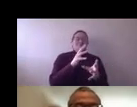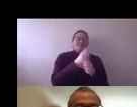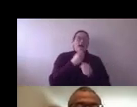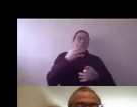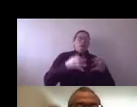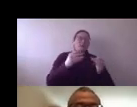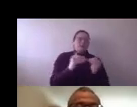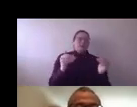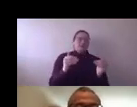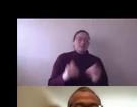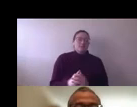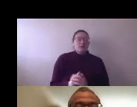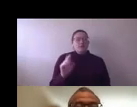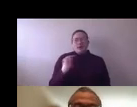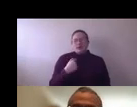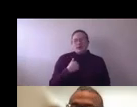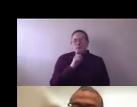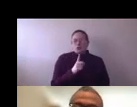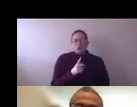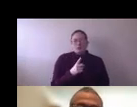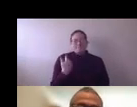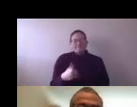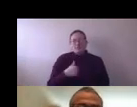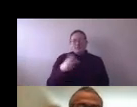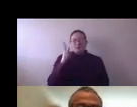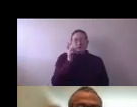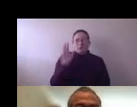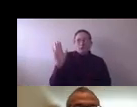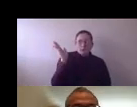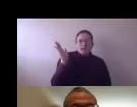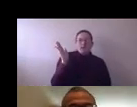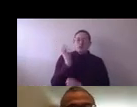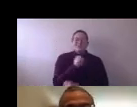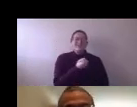justice that way, but I'm sure I have heard his presentations at several